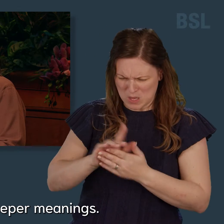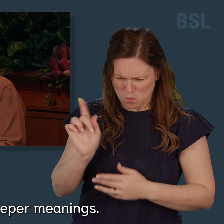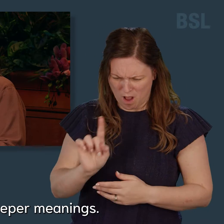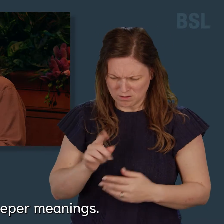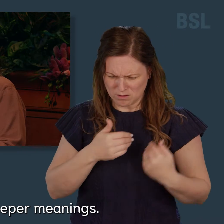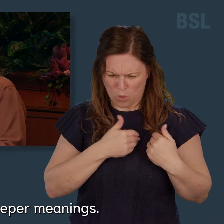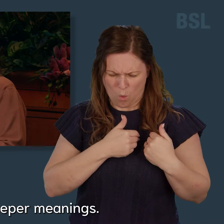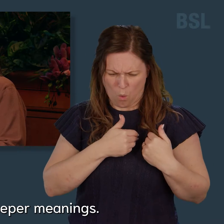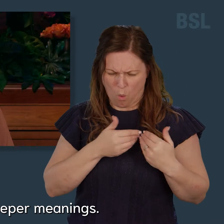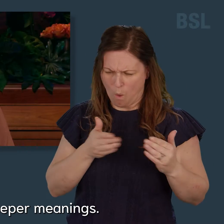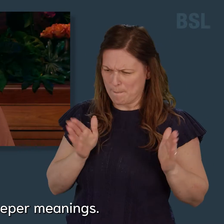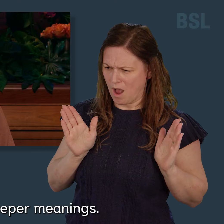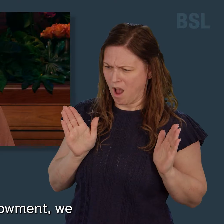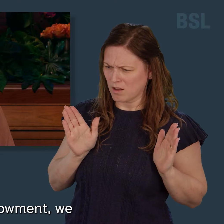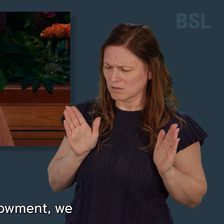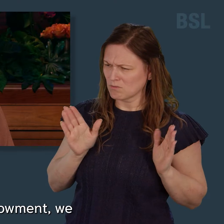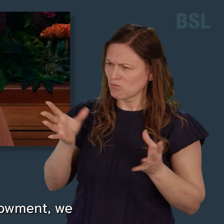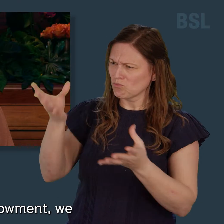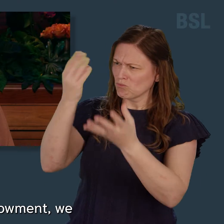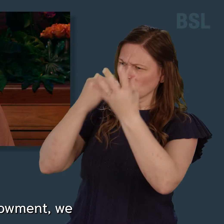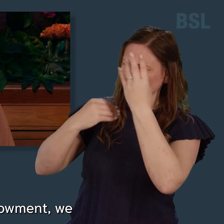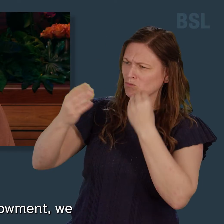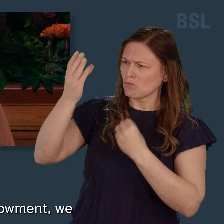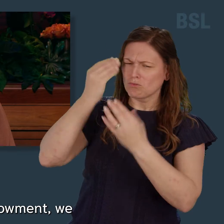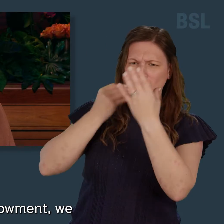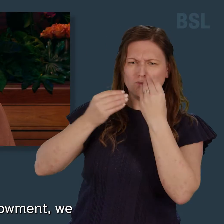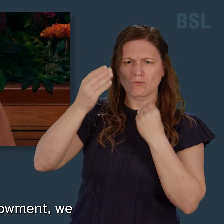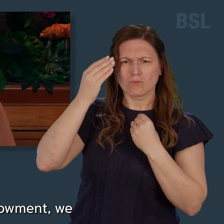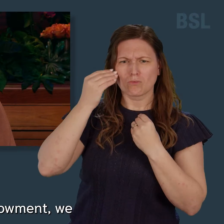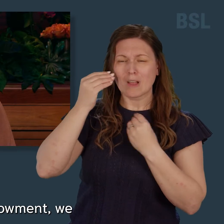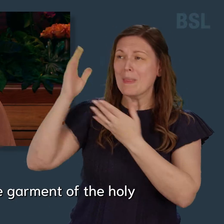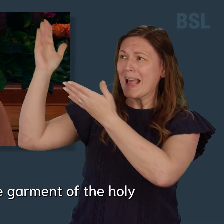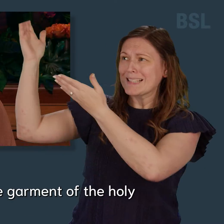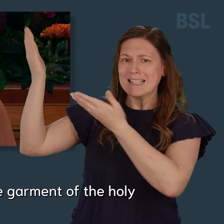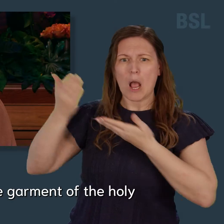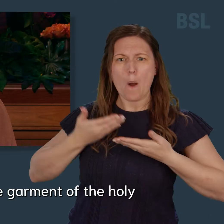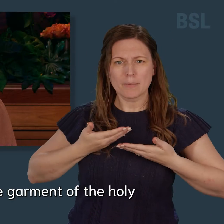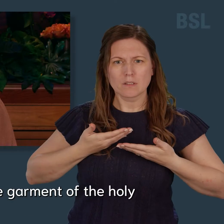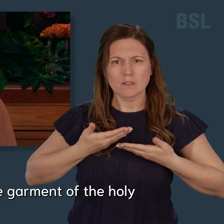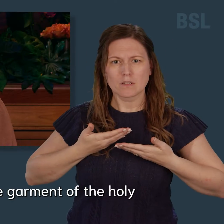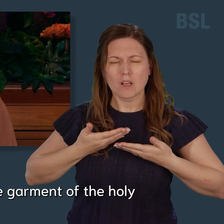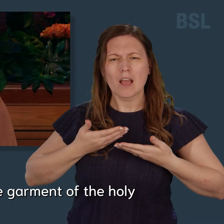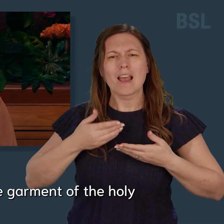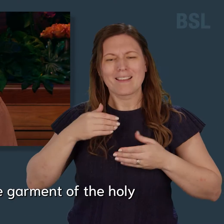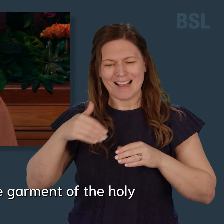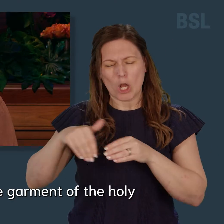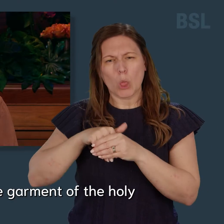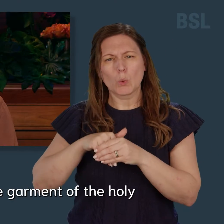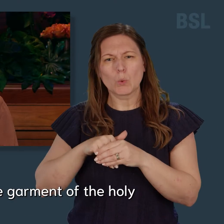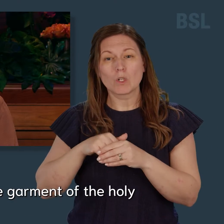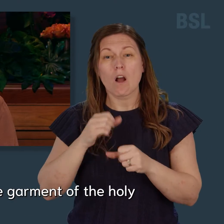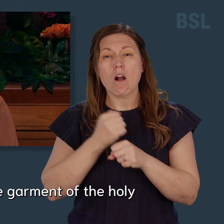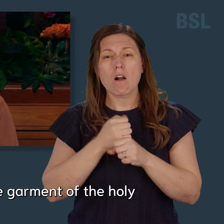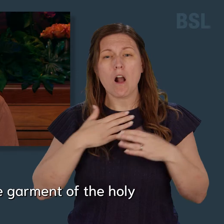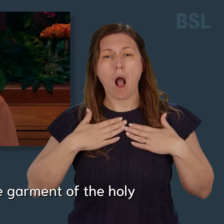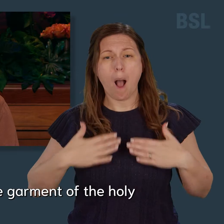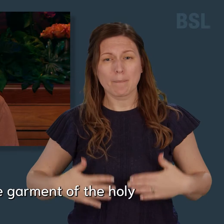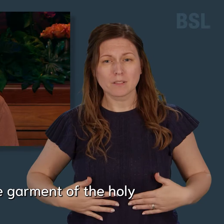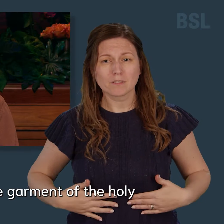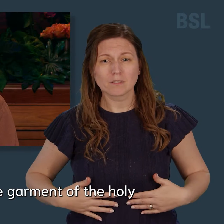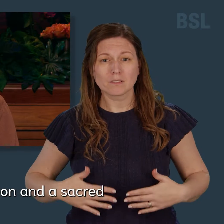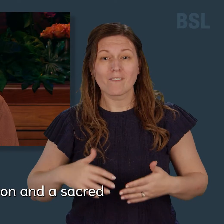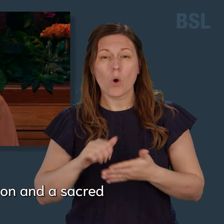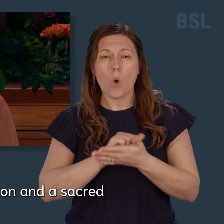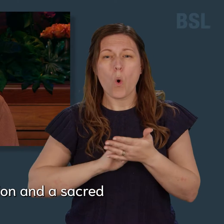deeper meanings. As part of the temple endowment, we are authorized to wear the garment of the holy